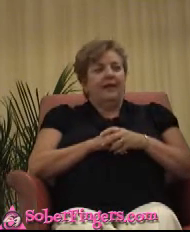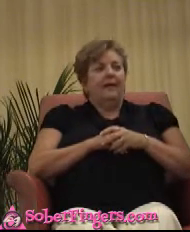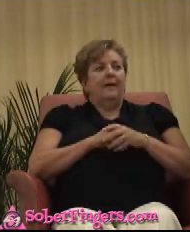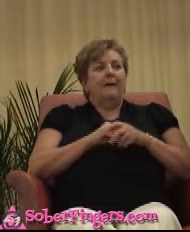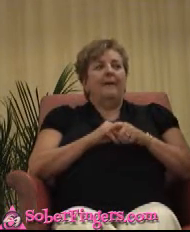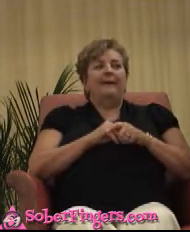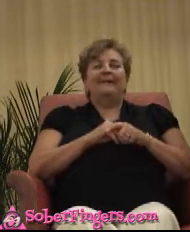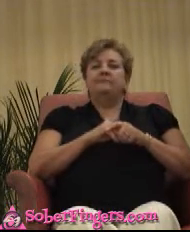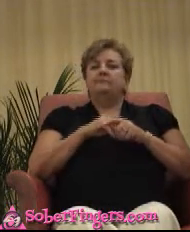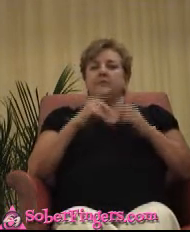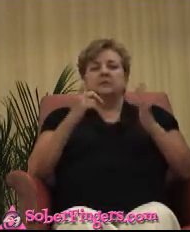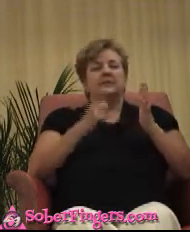Sometimes I just can't resist.